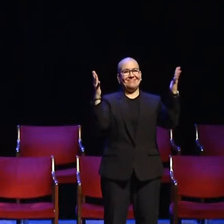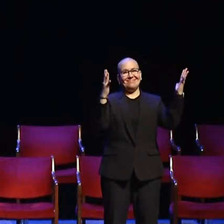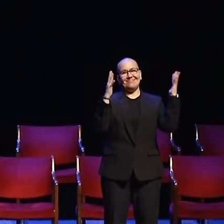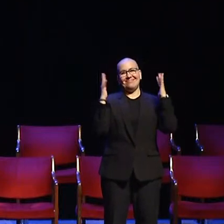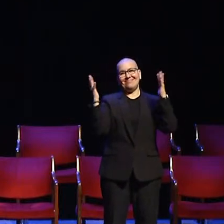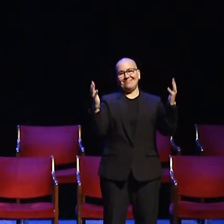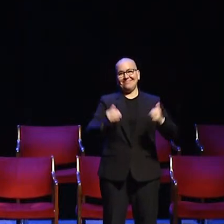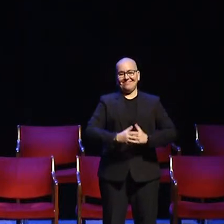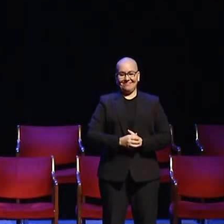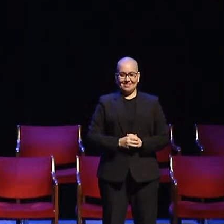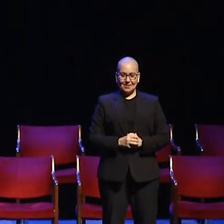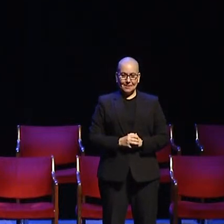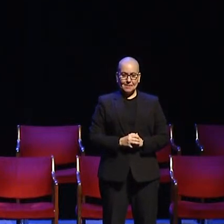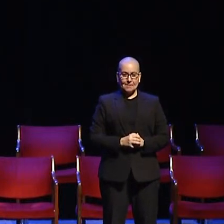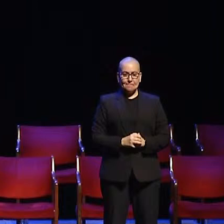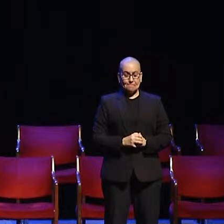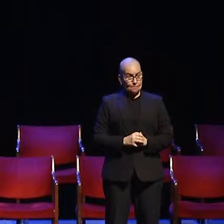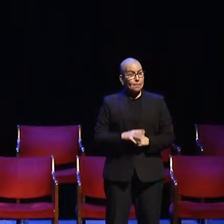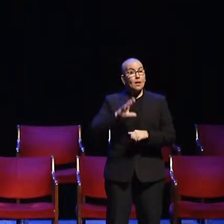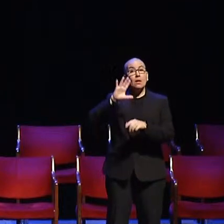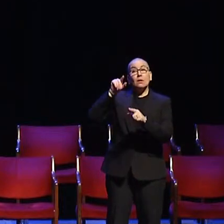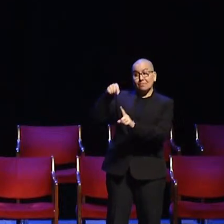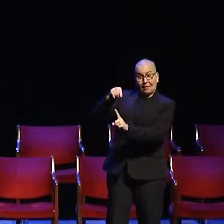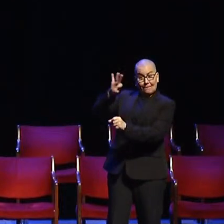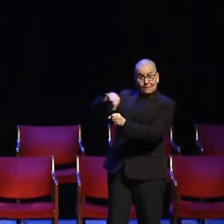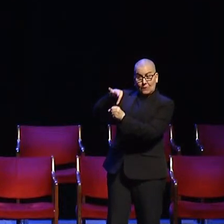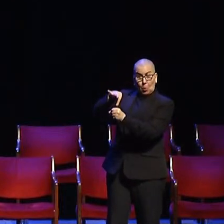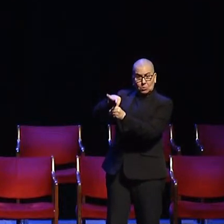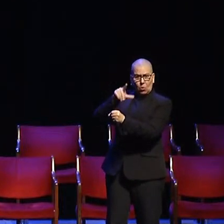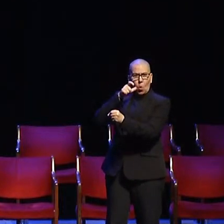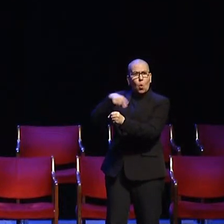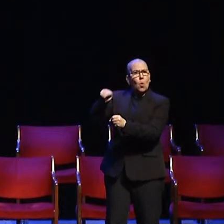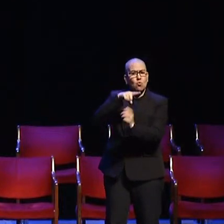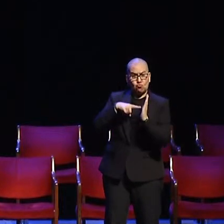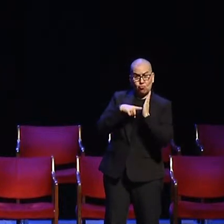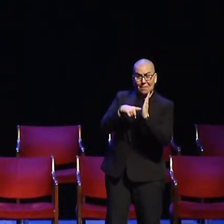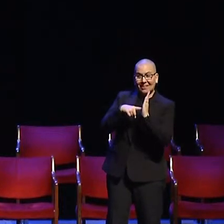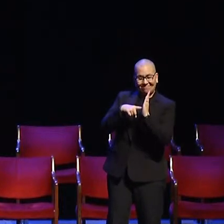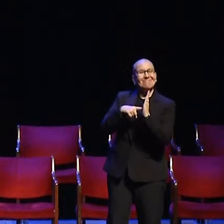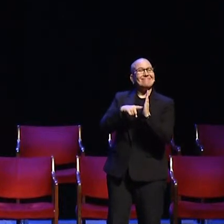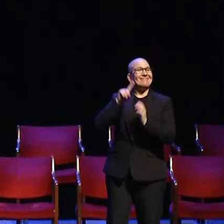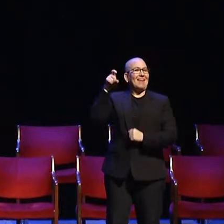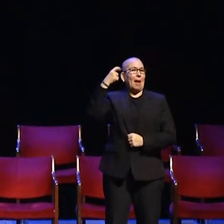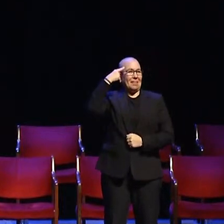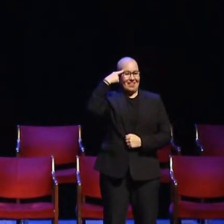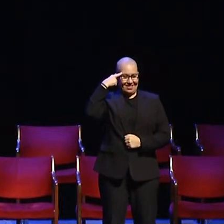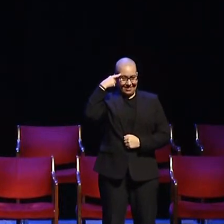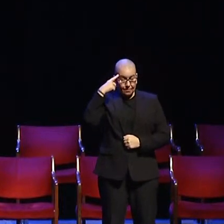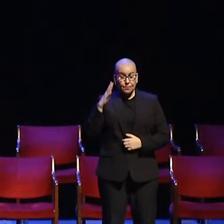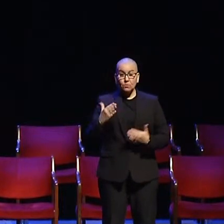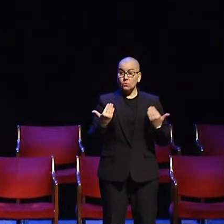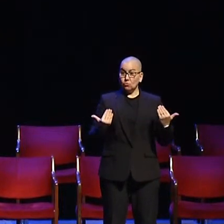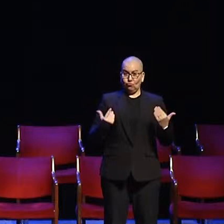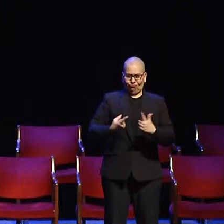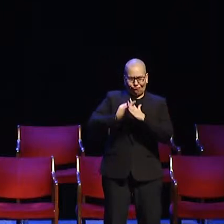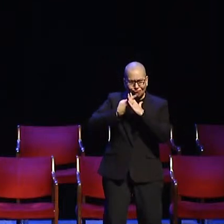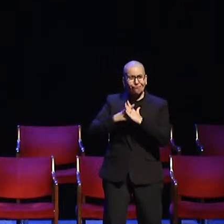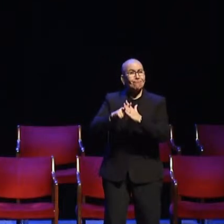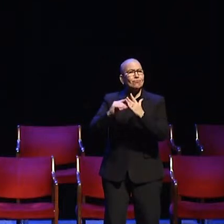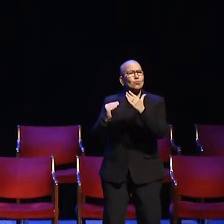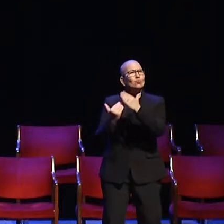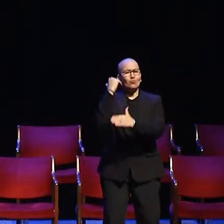And that, of course, is to elect the people who will represent us at the state capitol. Today we mark the beginning of a new year, and with that